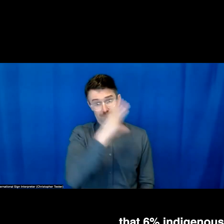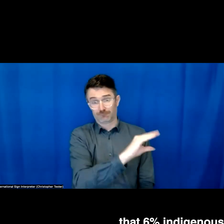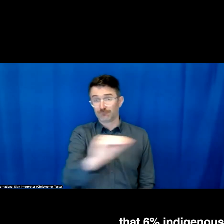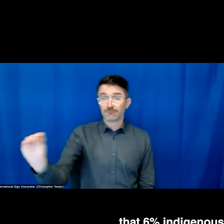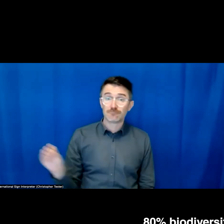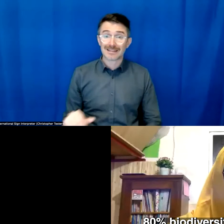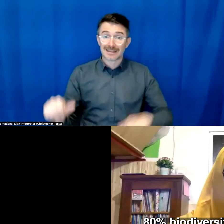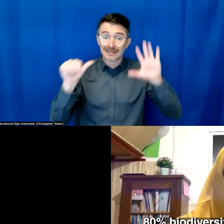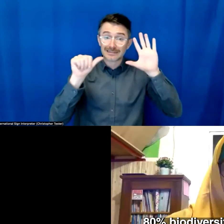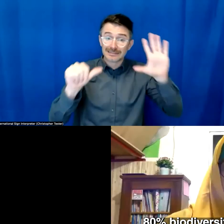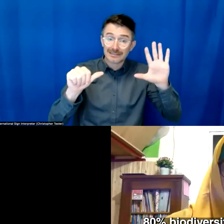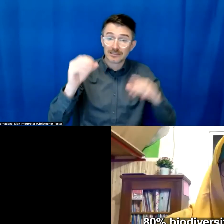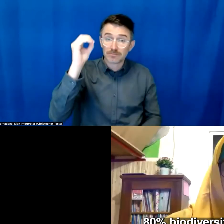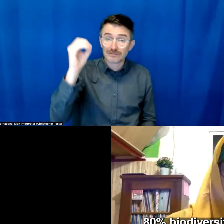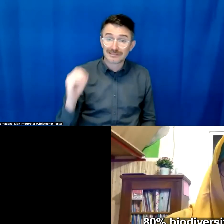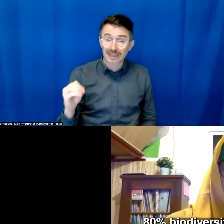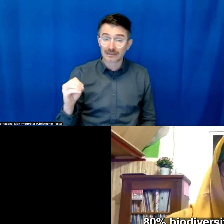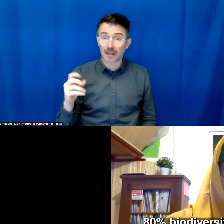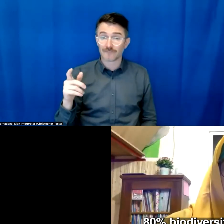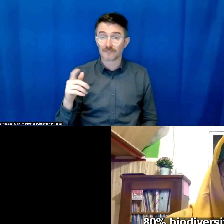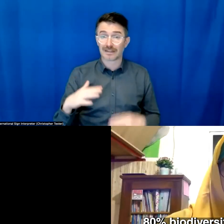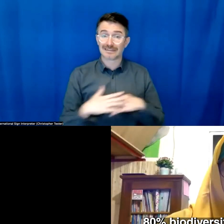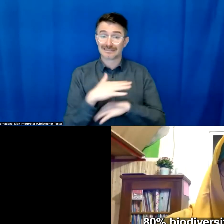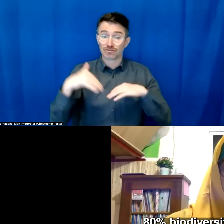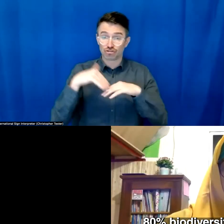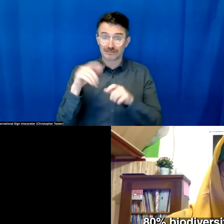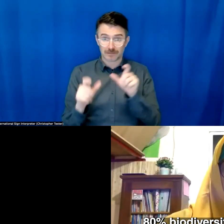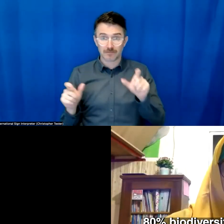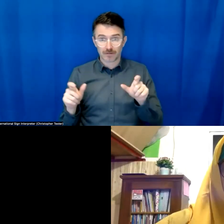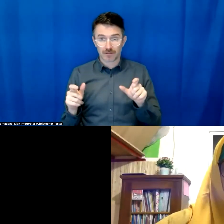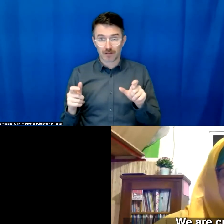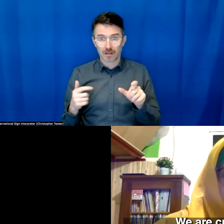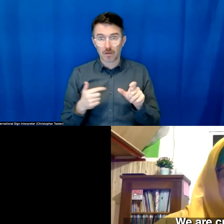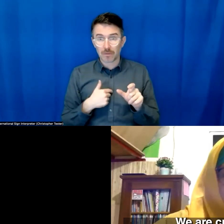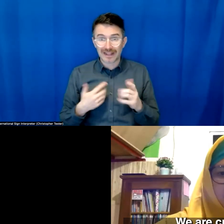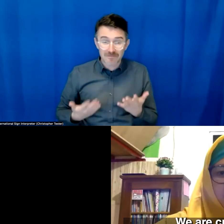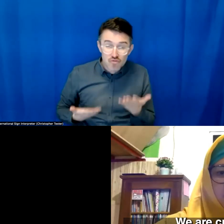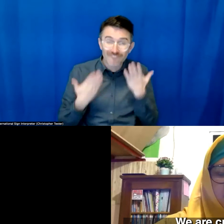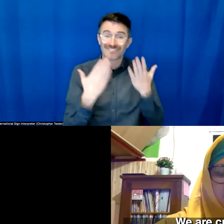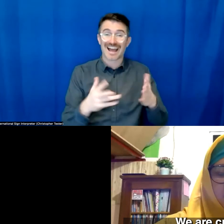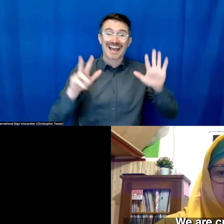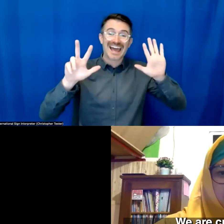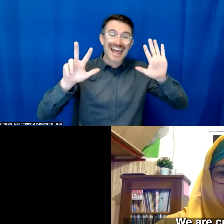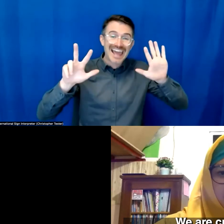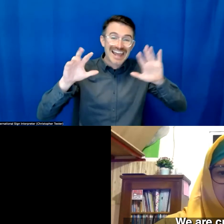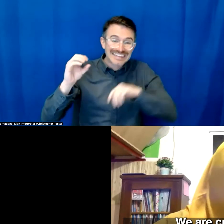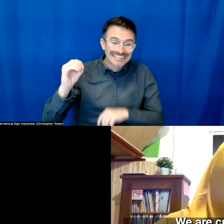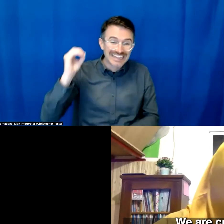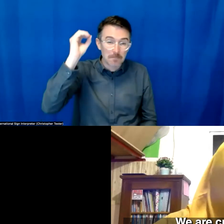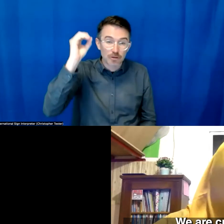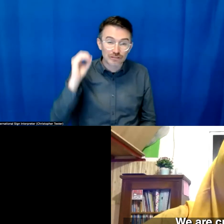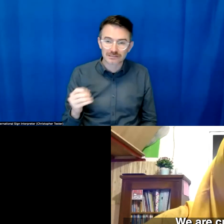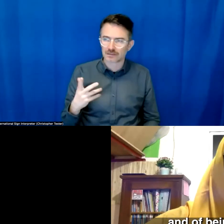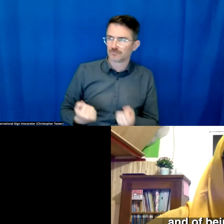is contributing 80% biodiversity of this planet and the Mother Earth, We are custodians and addressing the